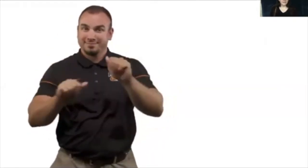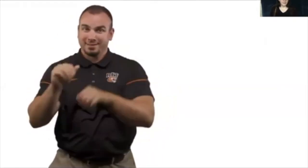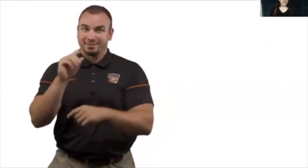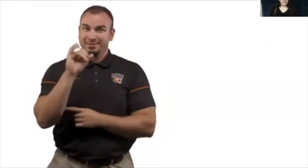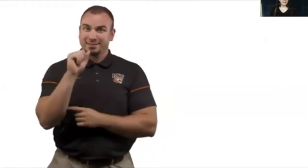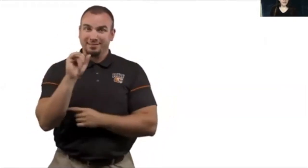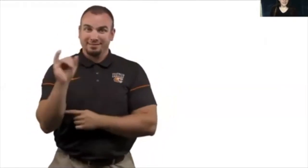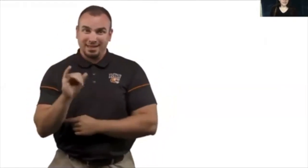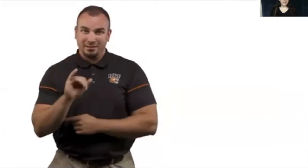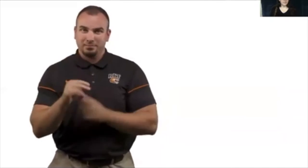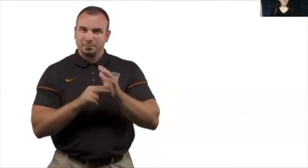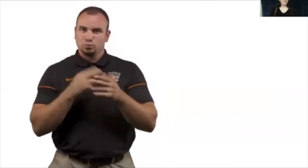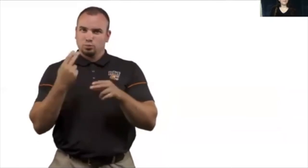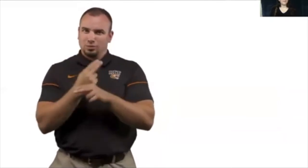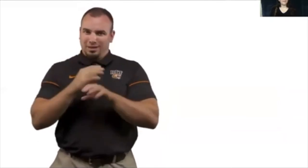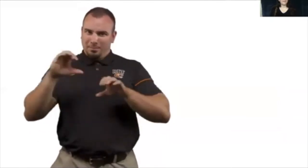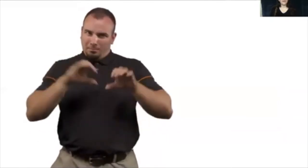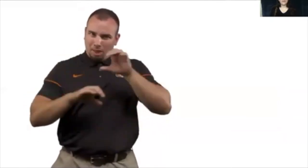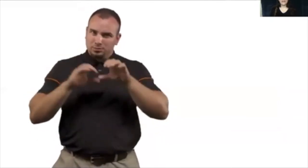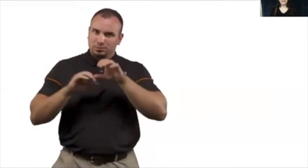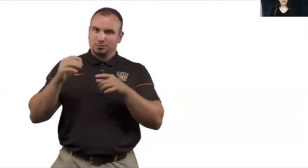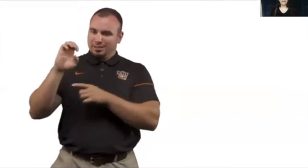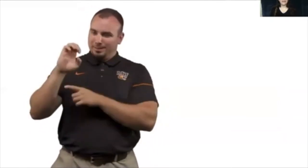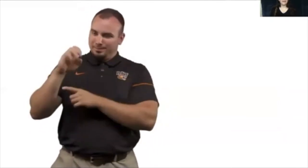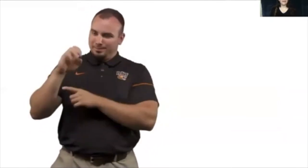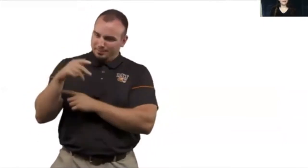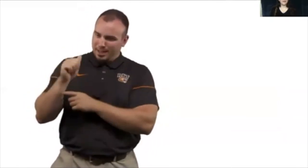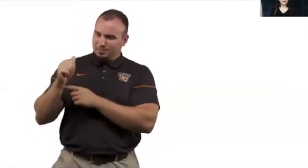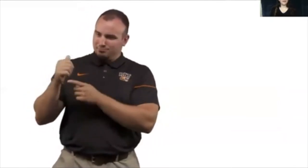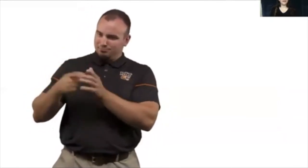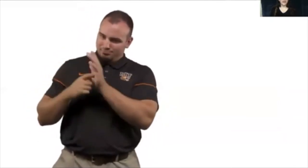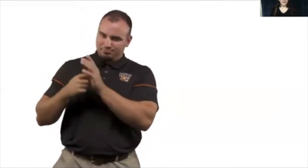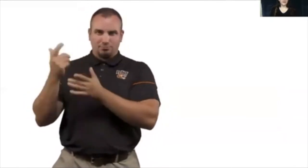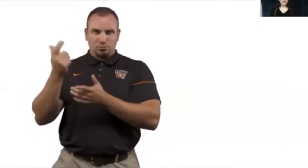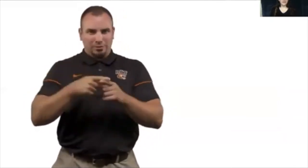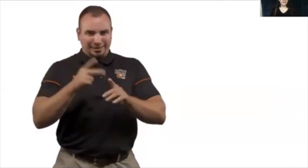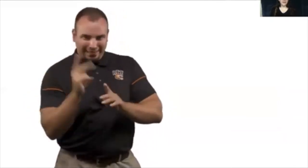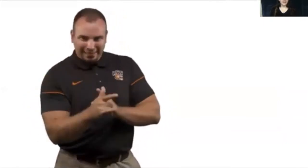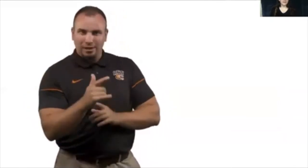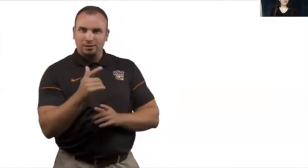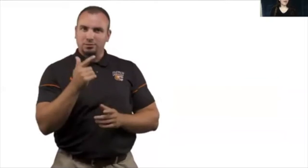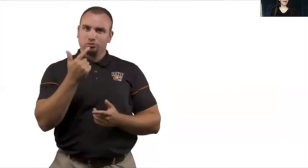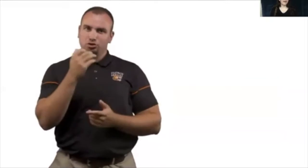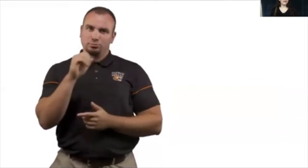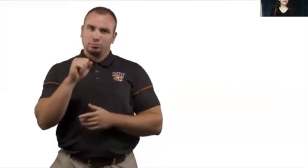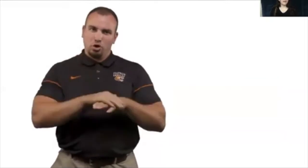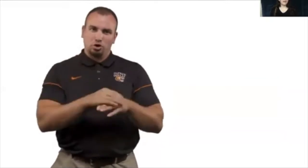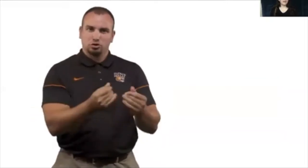risk of spreading the disease. When you're disinfecting, that means you're using chemical, EPA